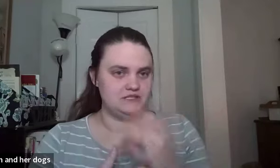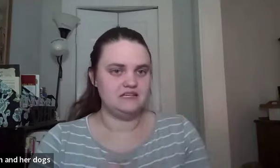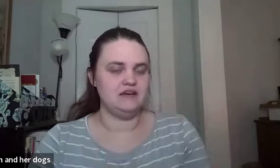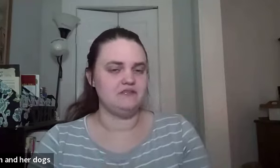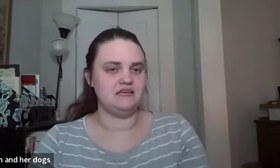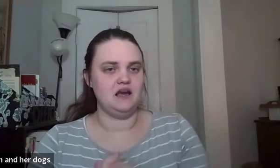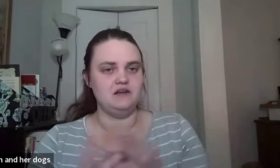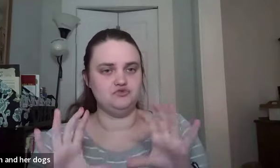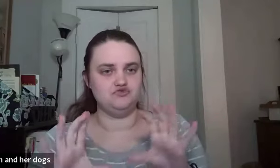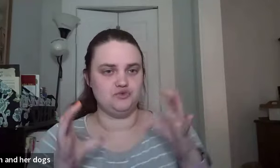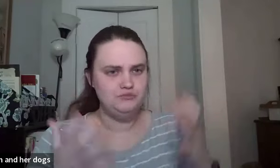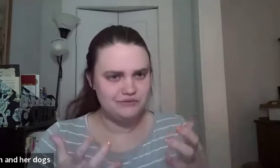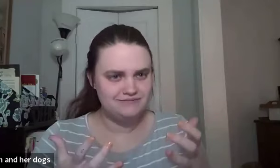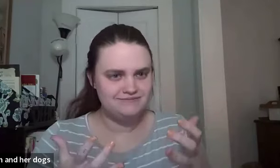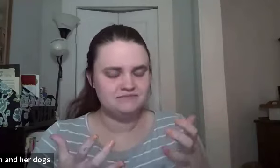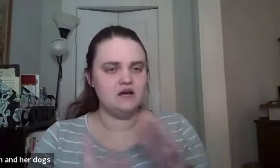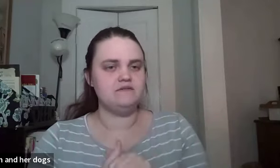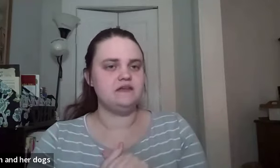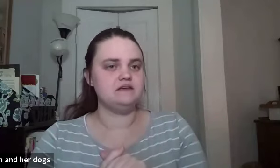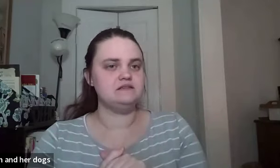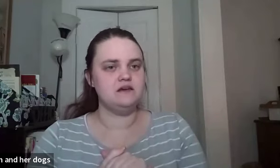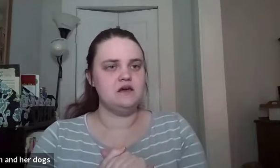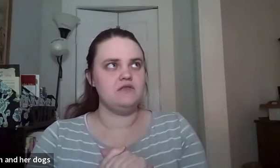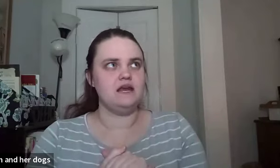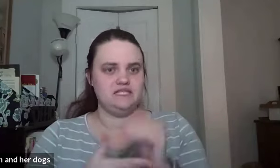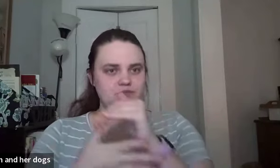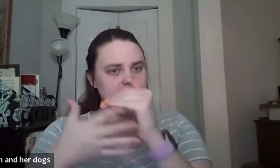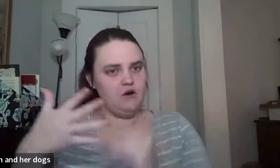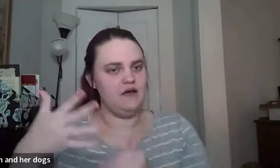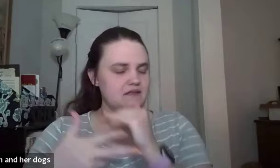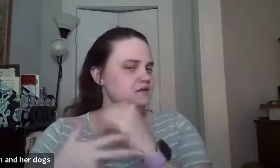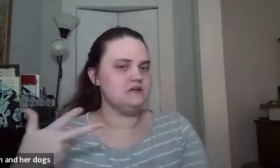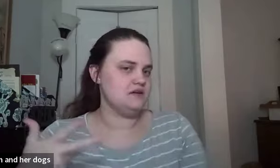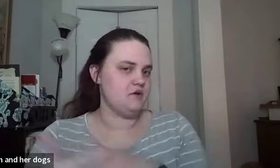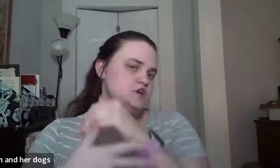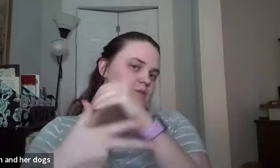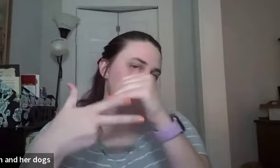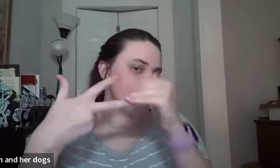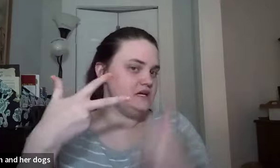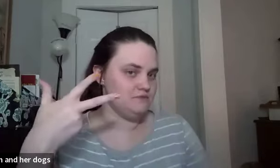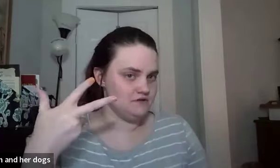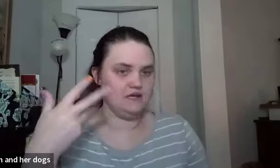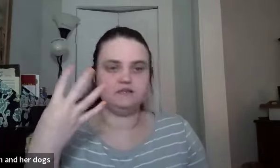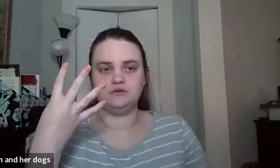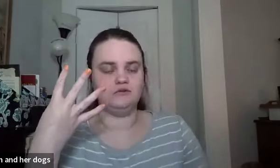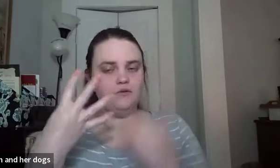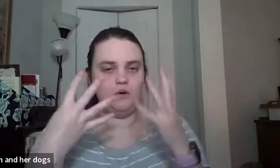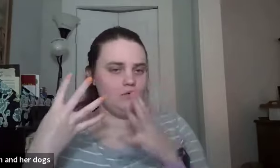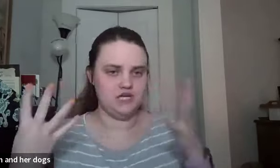preference. Like if it's like kind of a group of things, then I typically will add that little list. Like when I'm talking about 3 different things or 4,